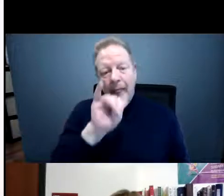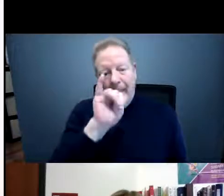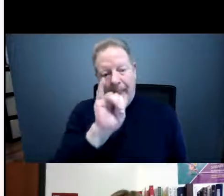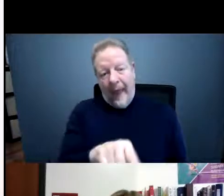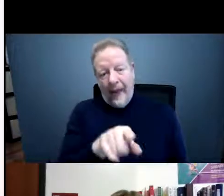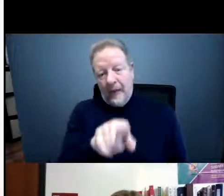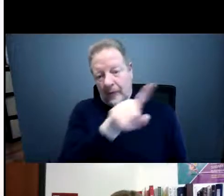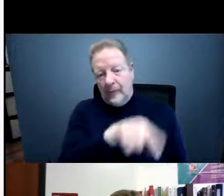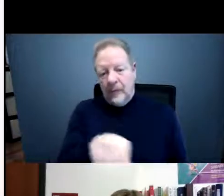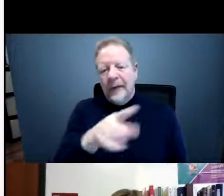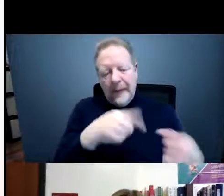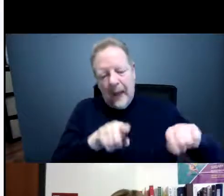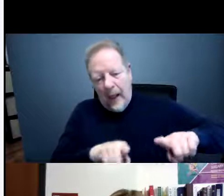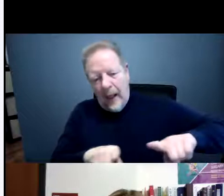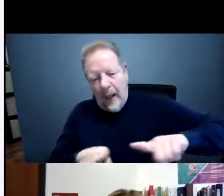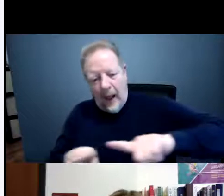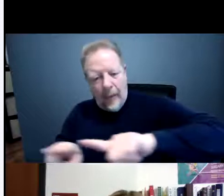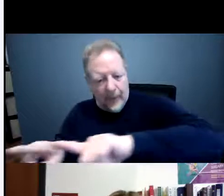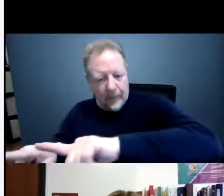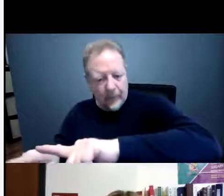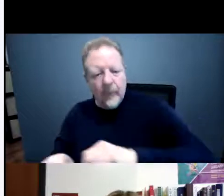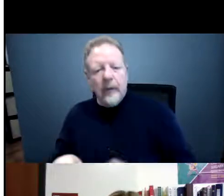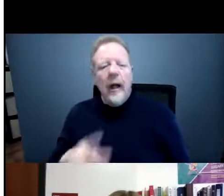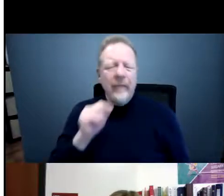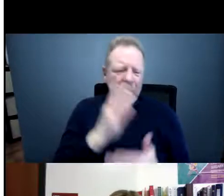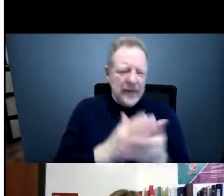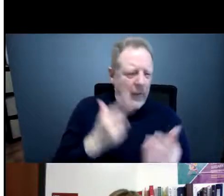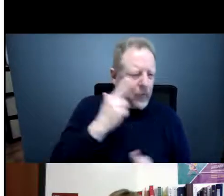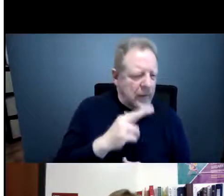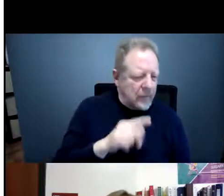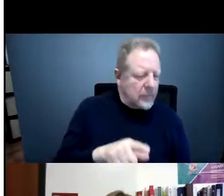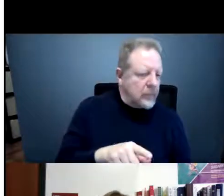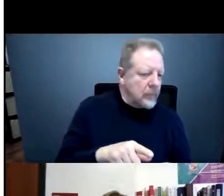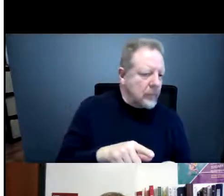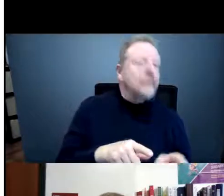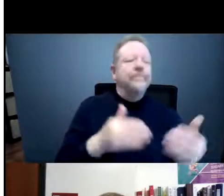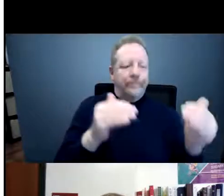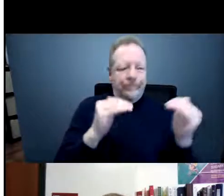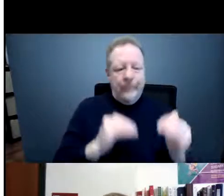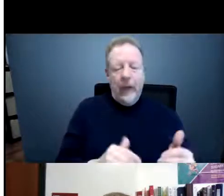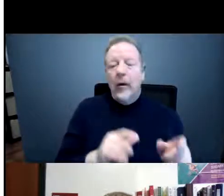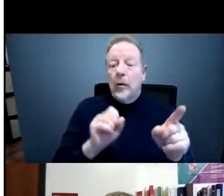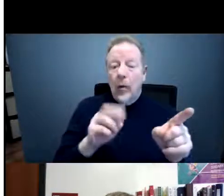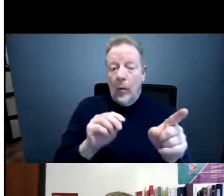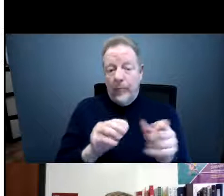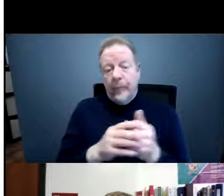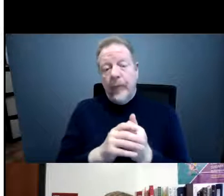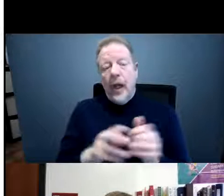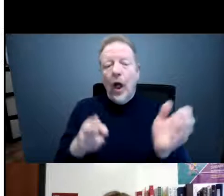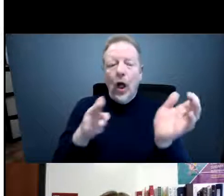in alignment. And for some reason okay. So nursing also has